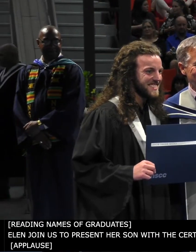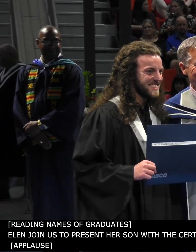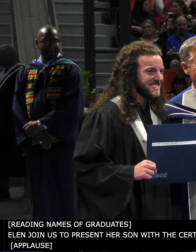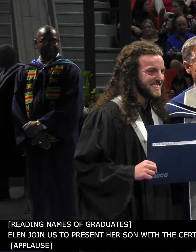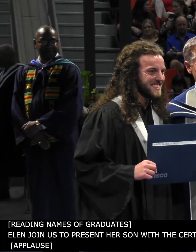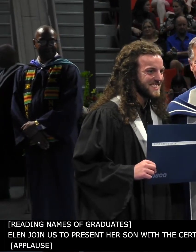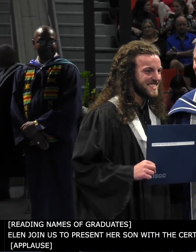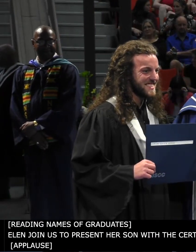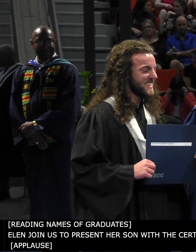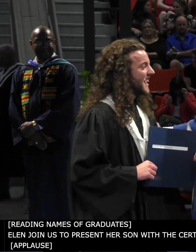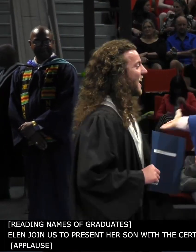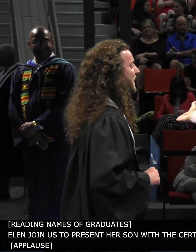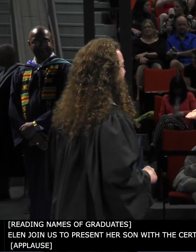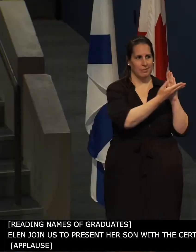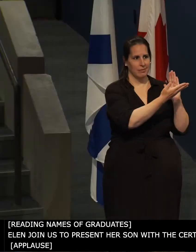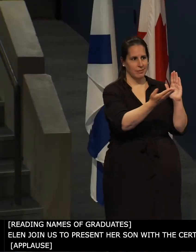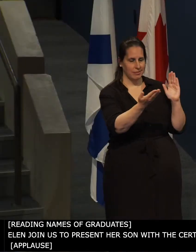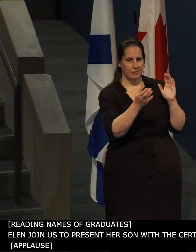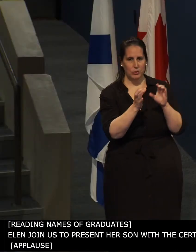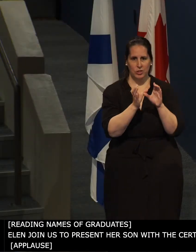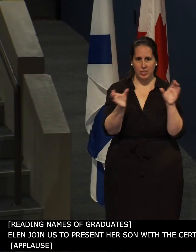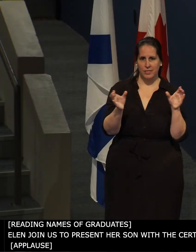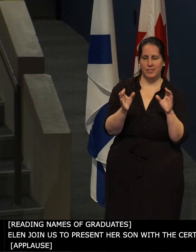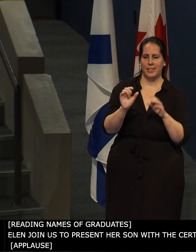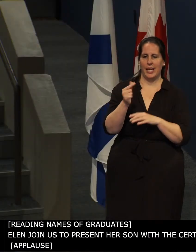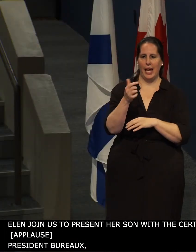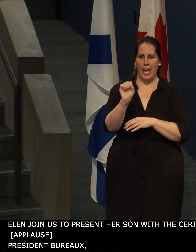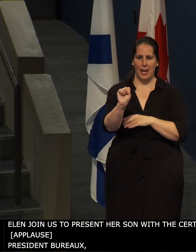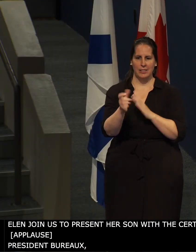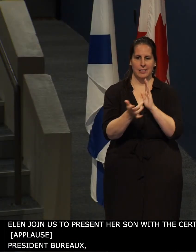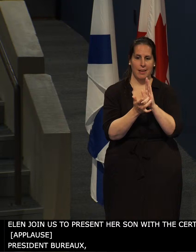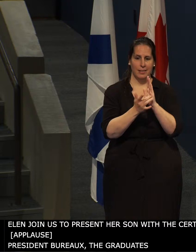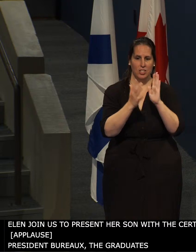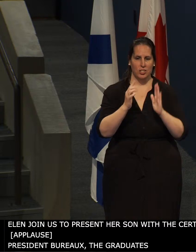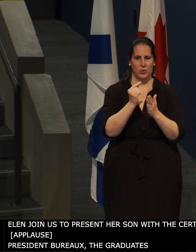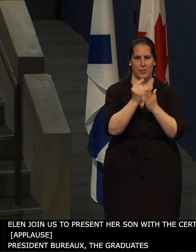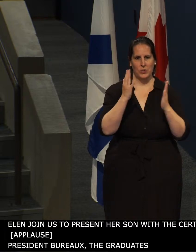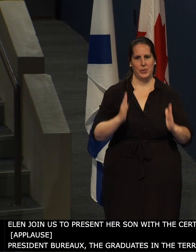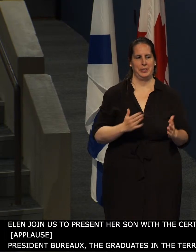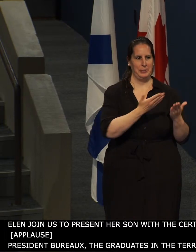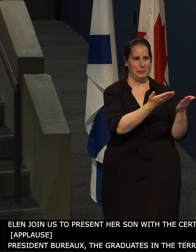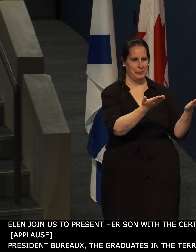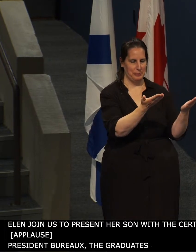President Bureau, the graduates and the certificate in gas technician.